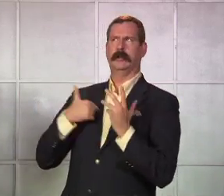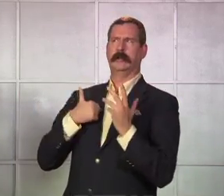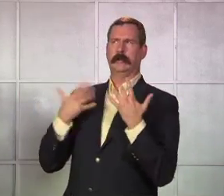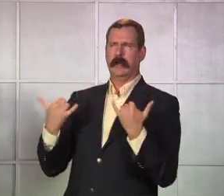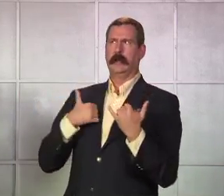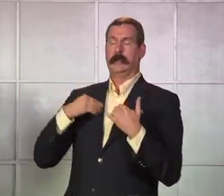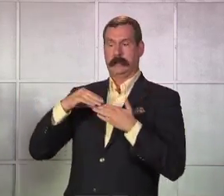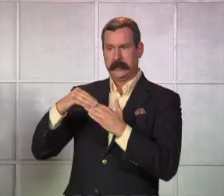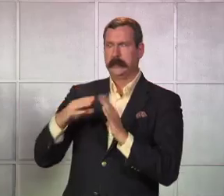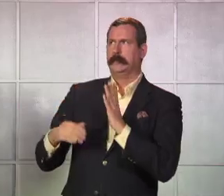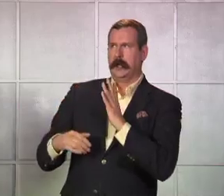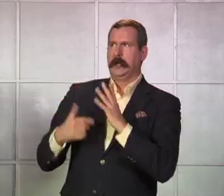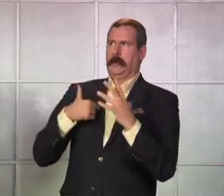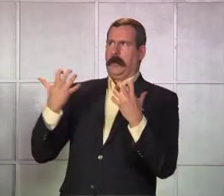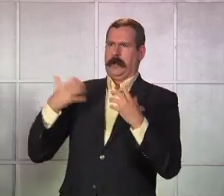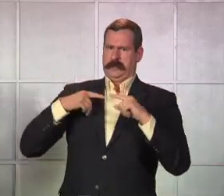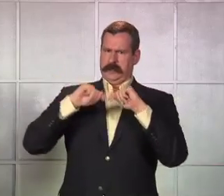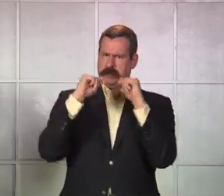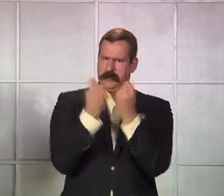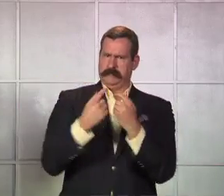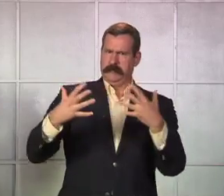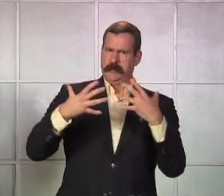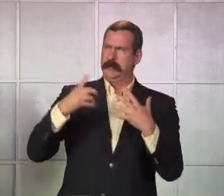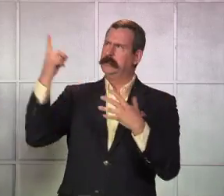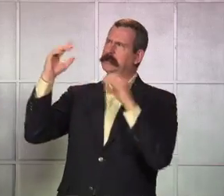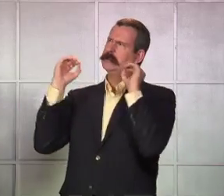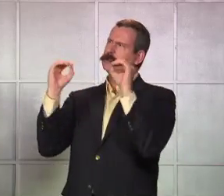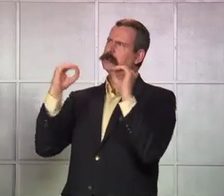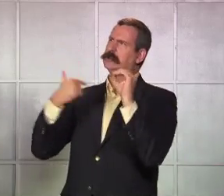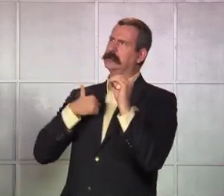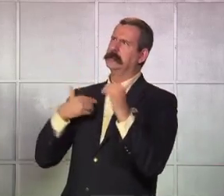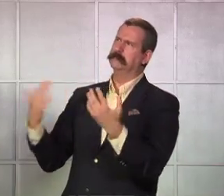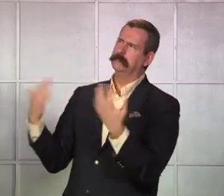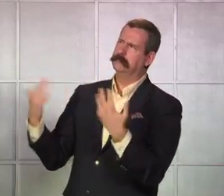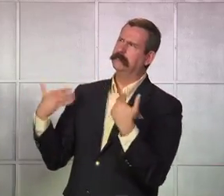you and your team and to teach you.